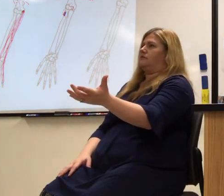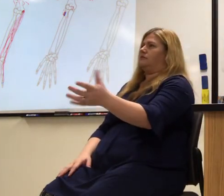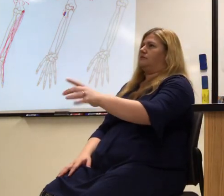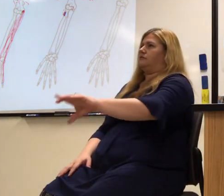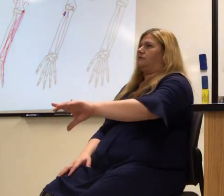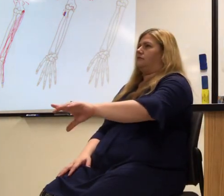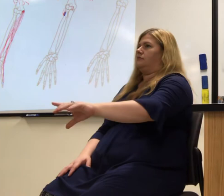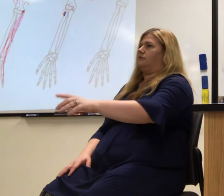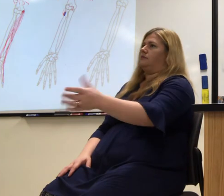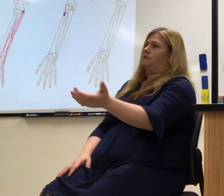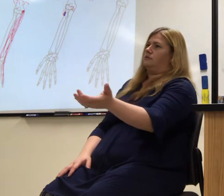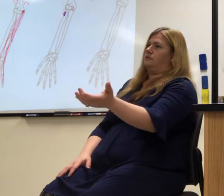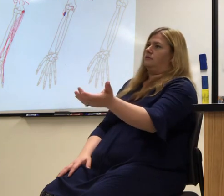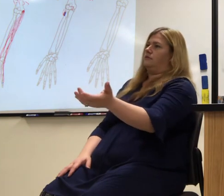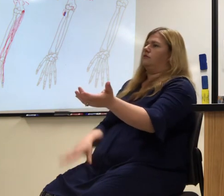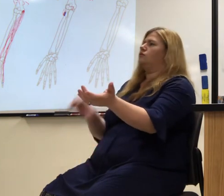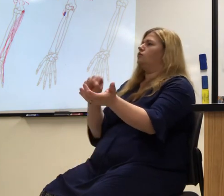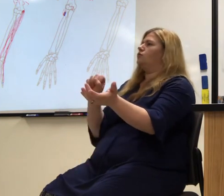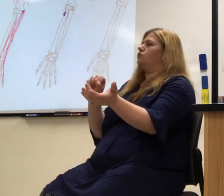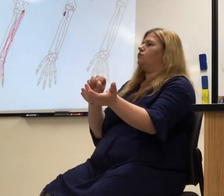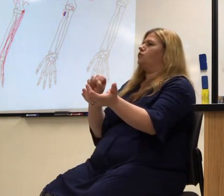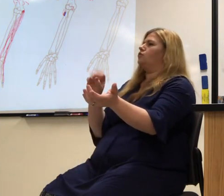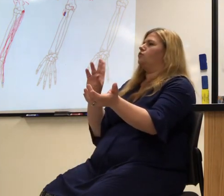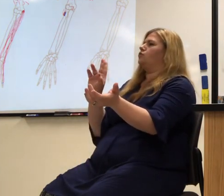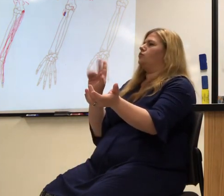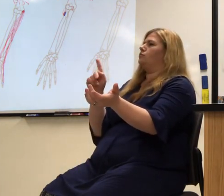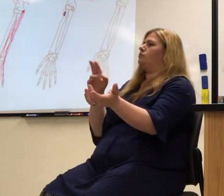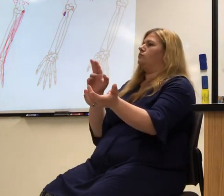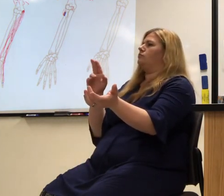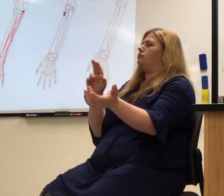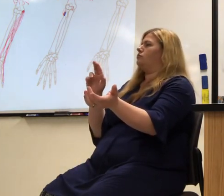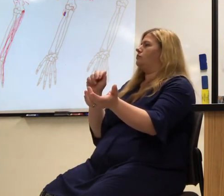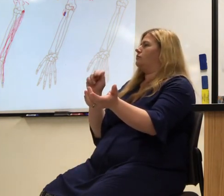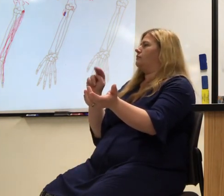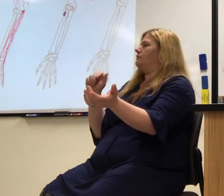supinate it. That might be one that might be more clear when I show you on the app.